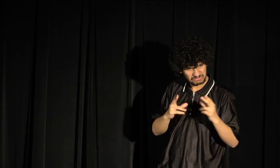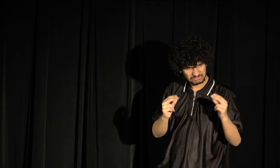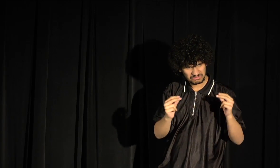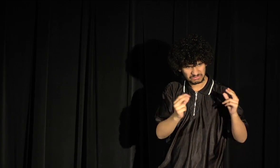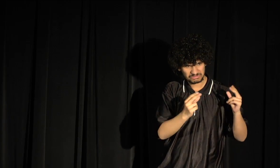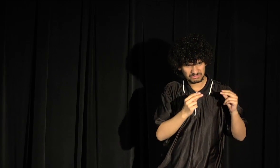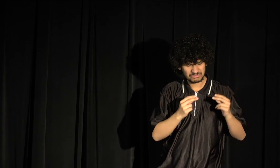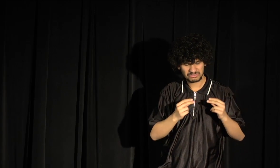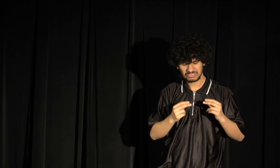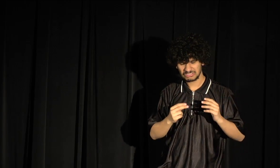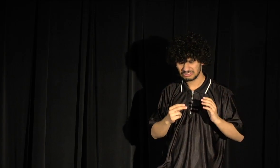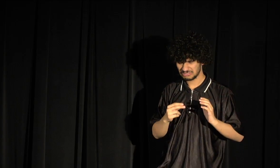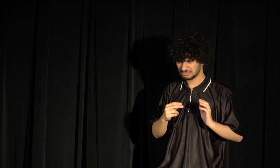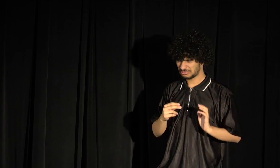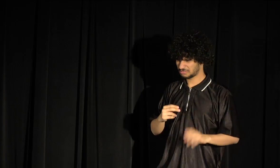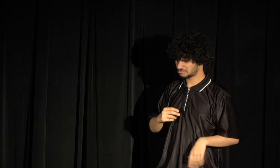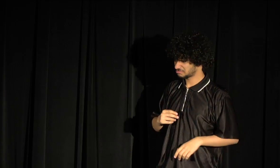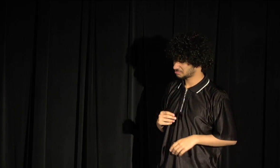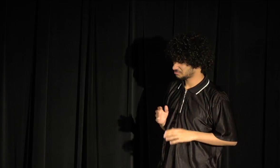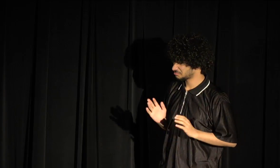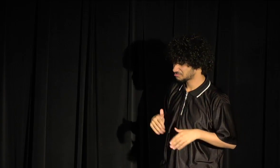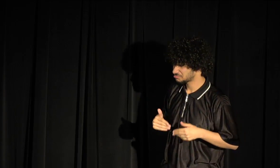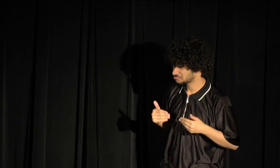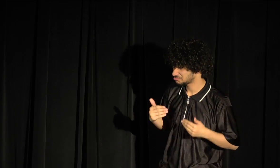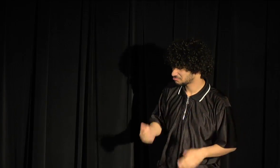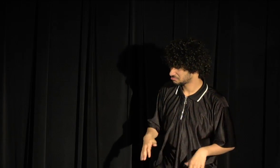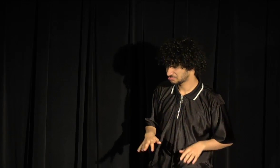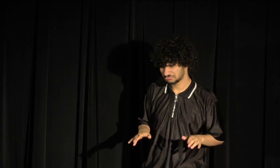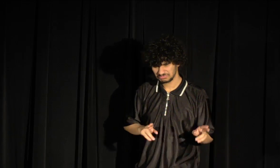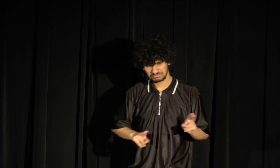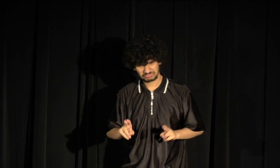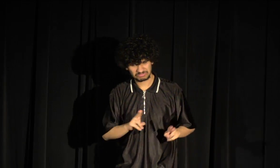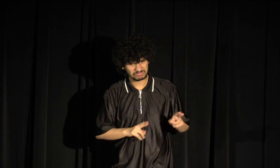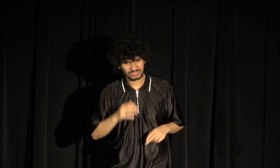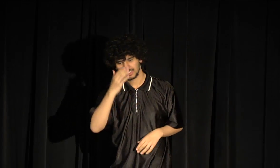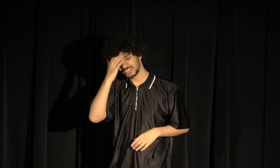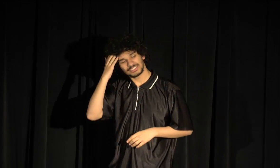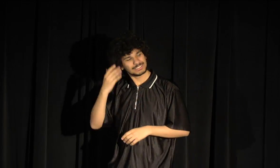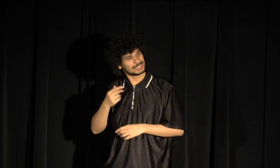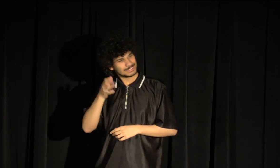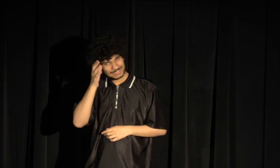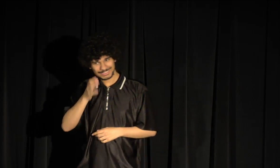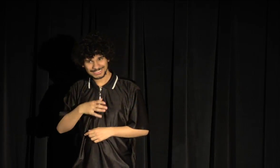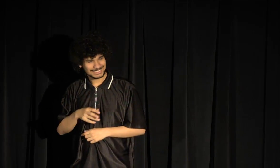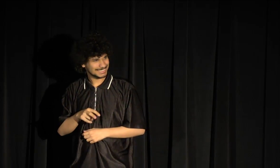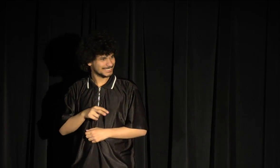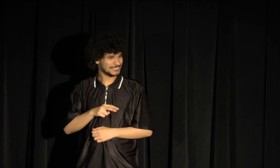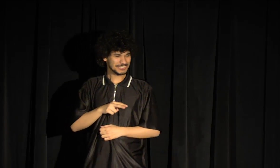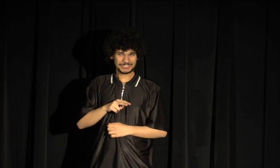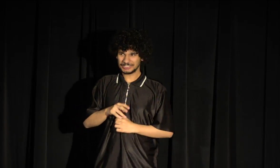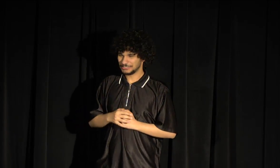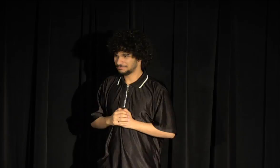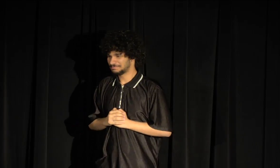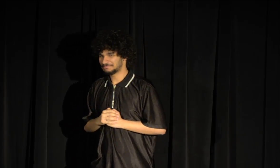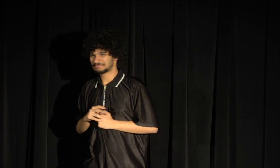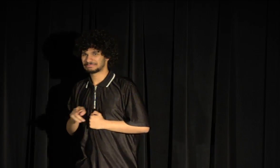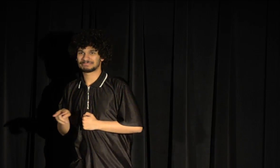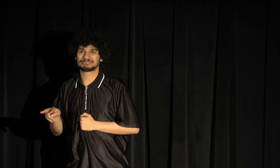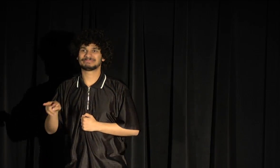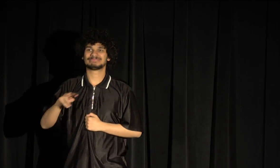man looking at us? They all start looking at the hearing man and thinking, who's that guy? They continue to talk. Hearing man walks